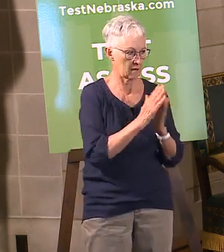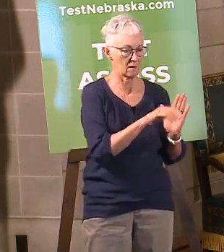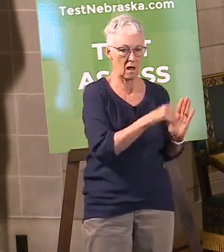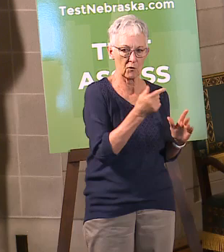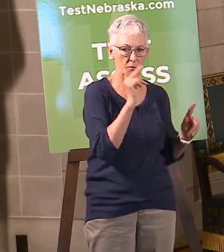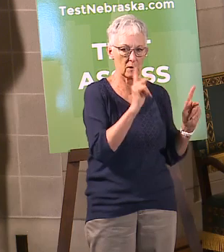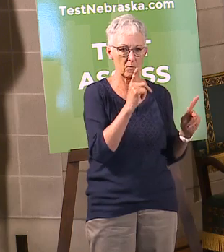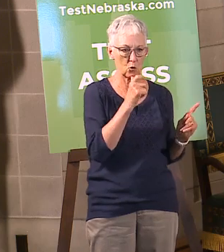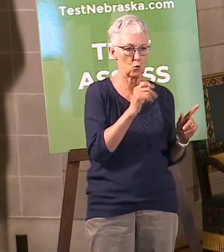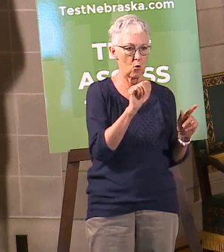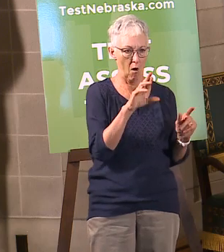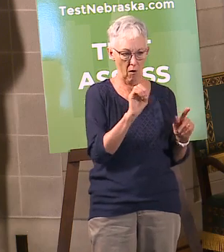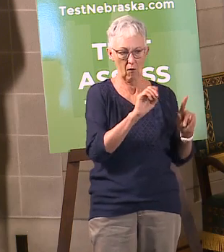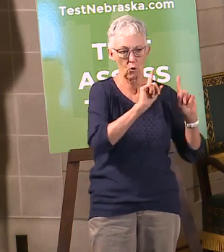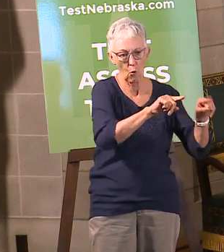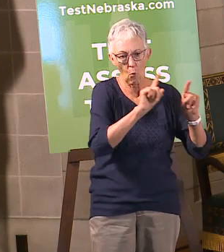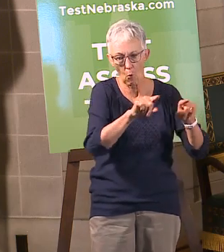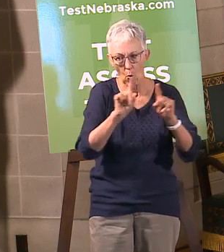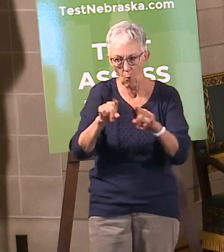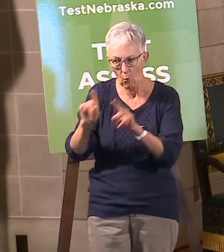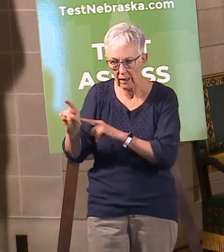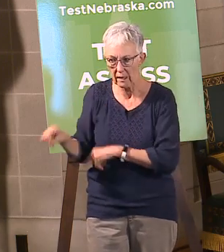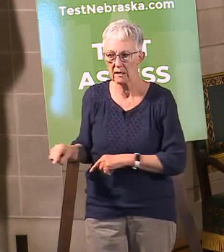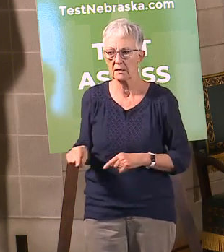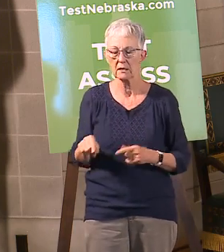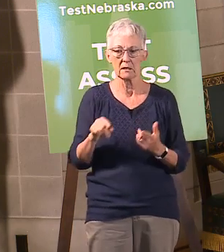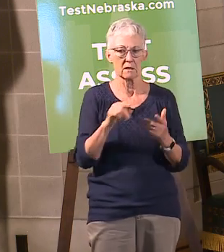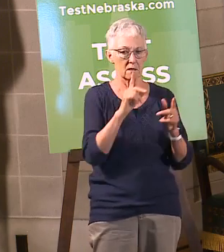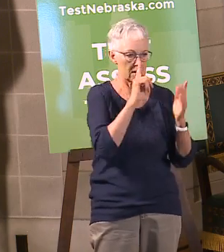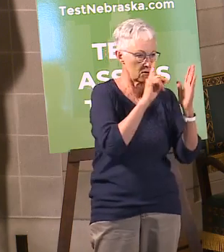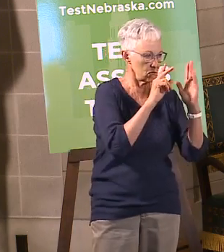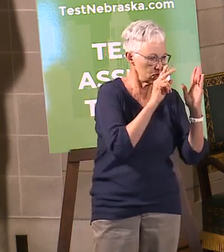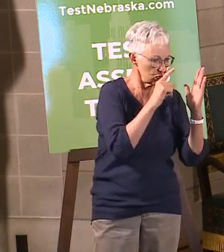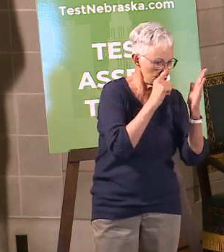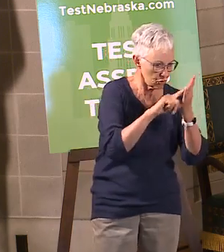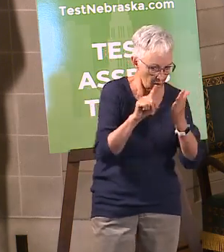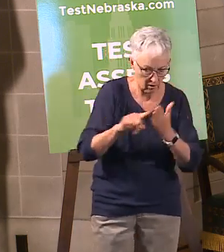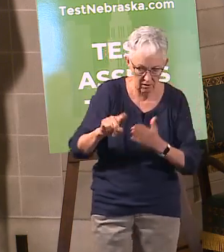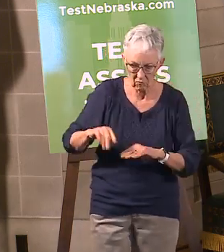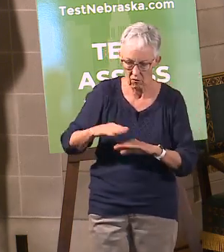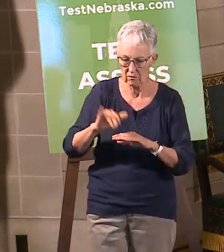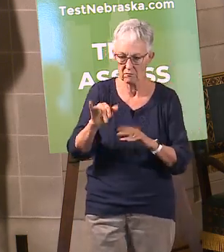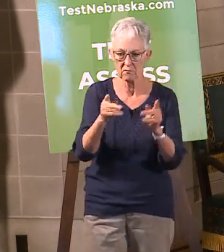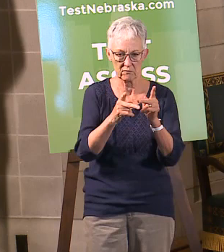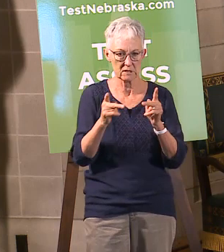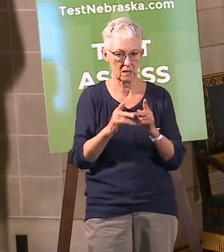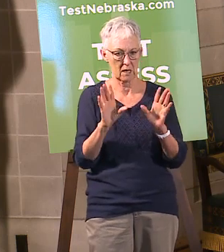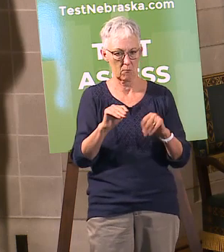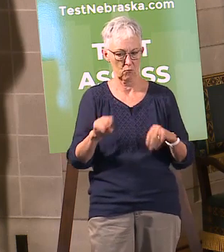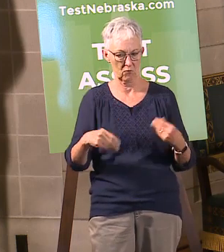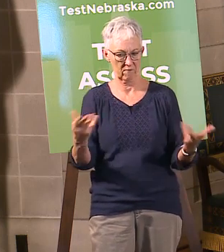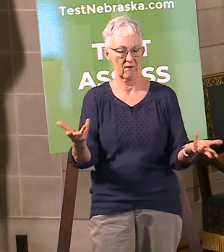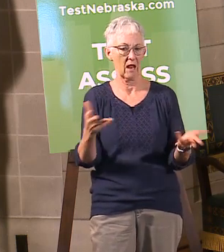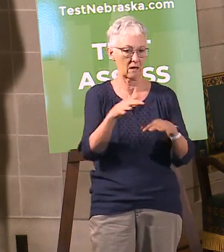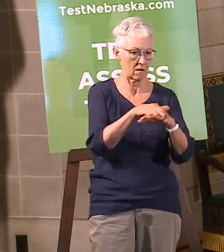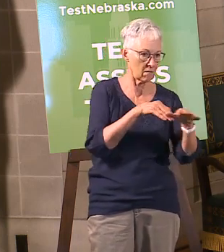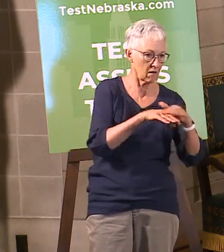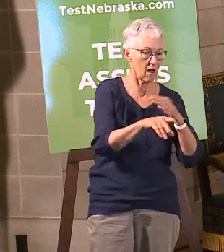we're doing to provide PPE, staffing, and so forth to those facilities.